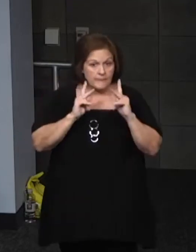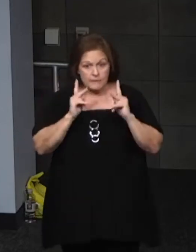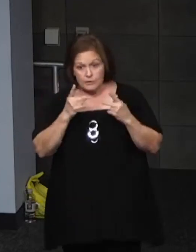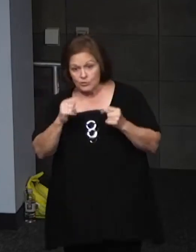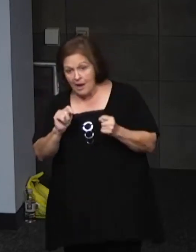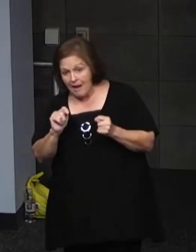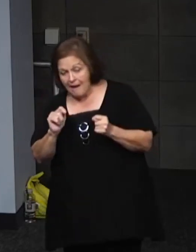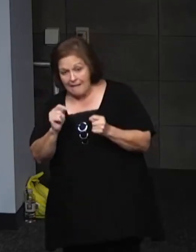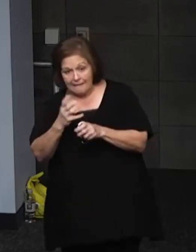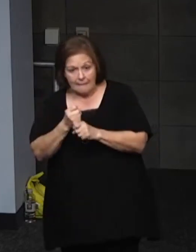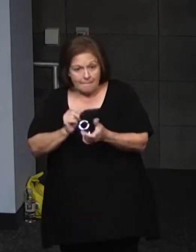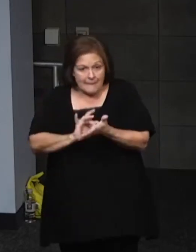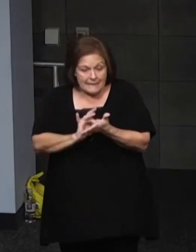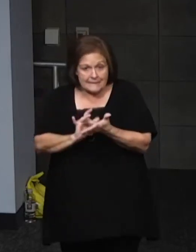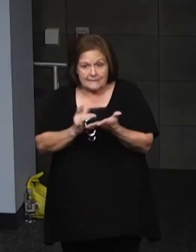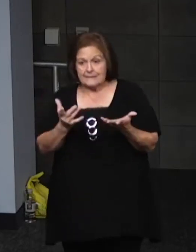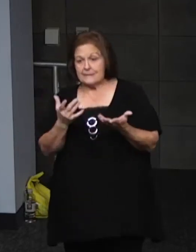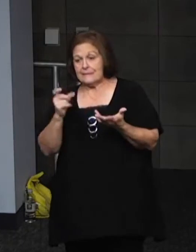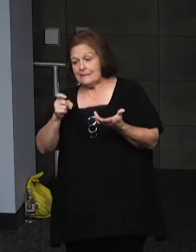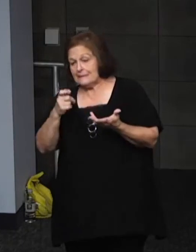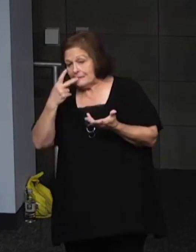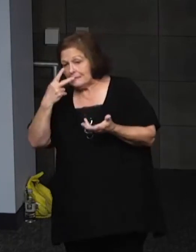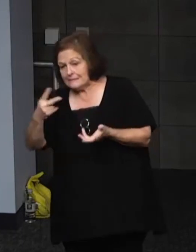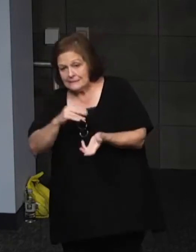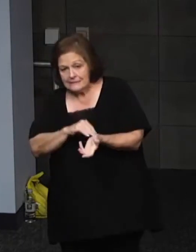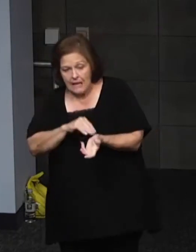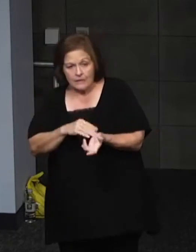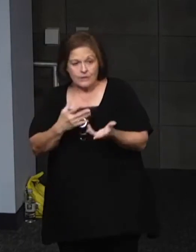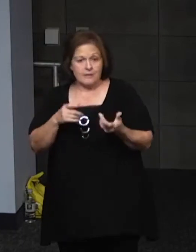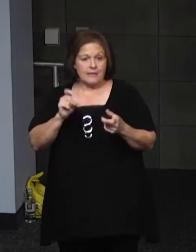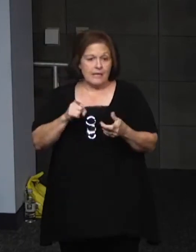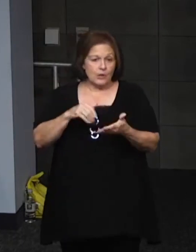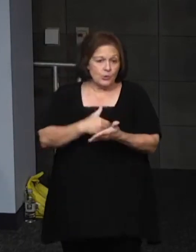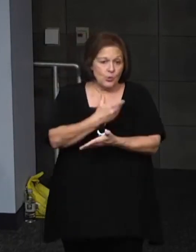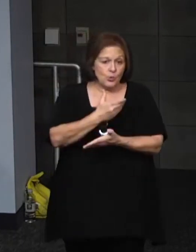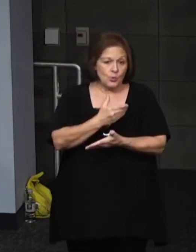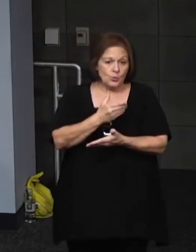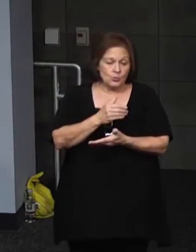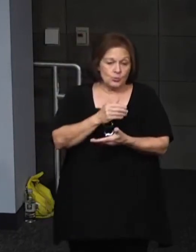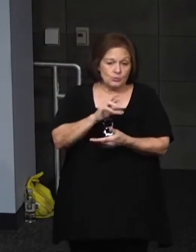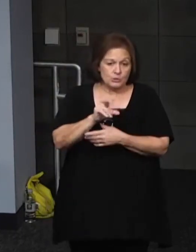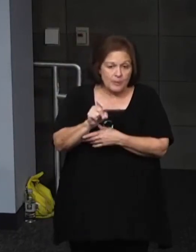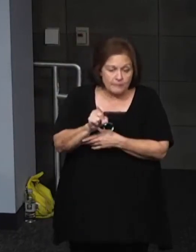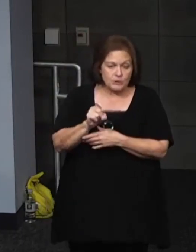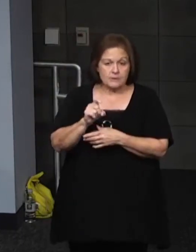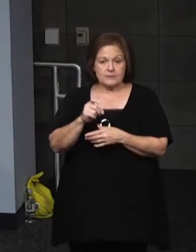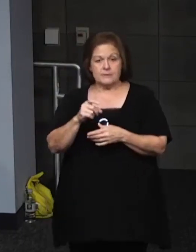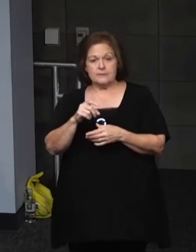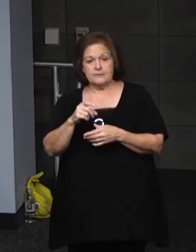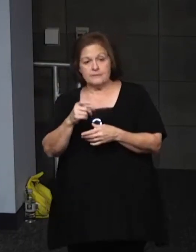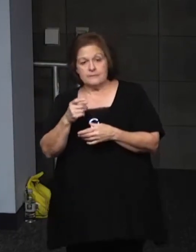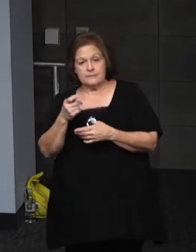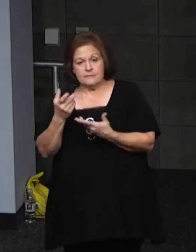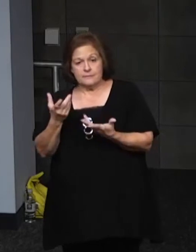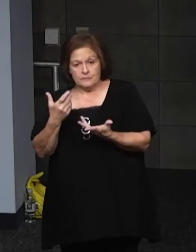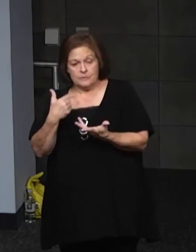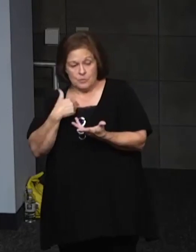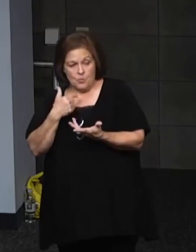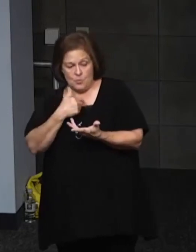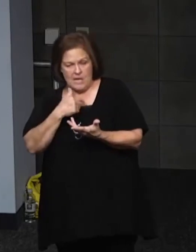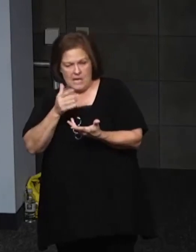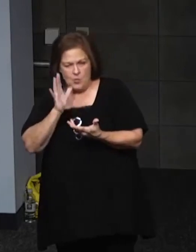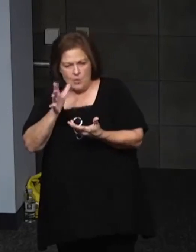locate medications. They need to see a doctor to get new prescriptions filled. So we'll be posting